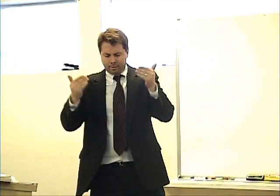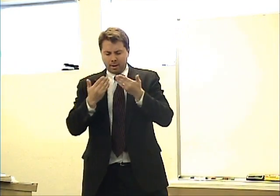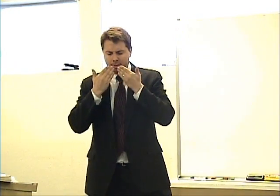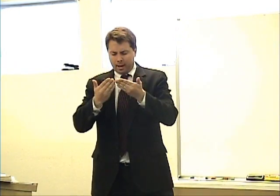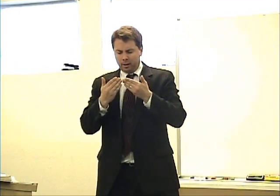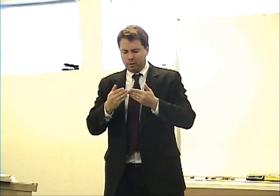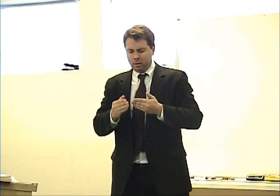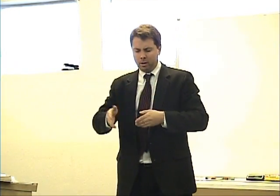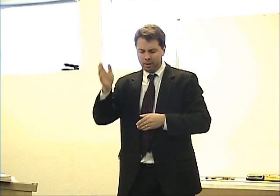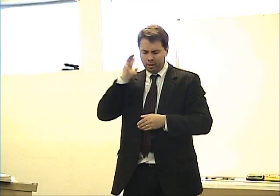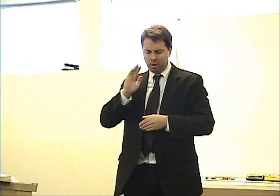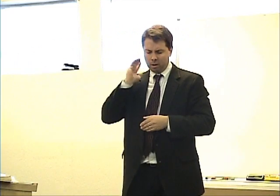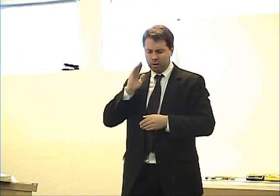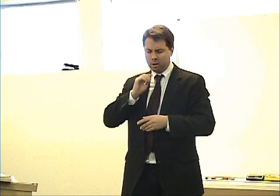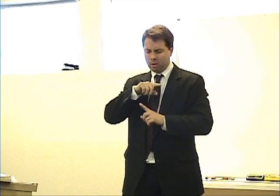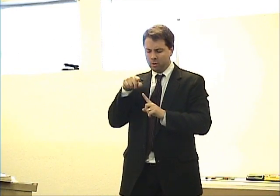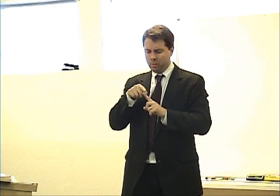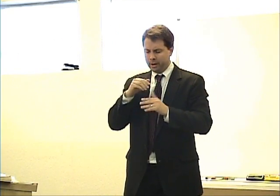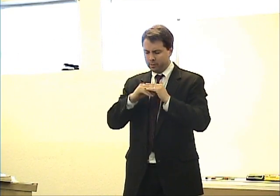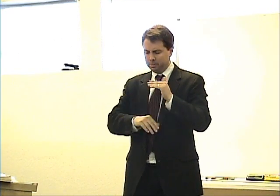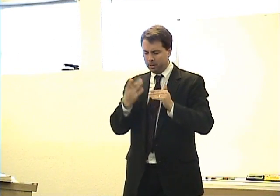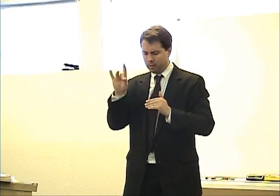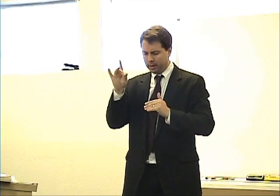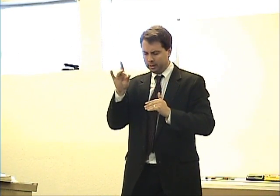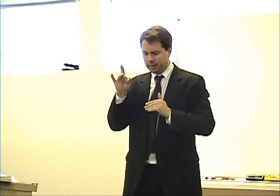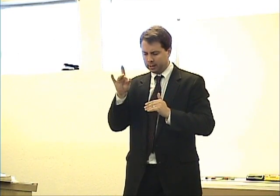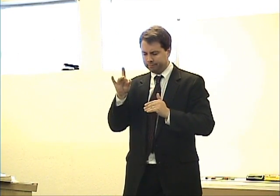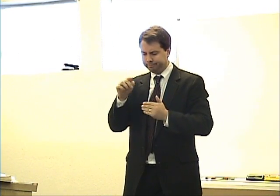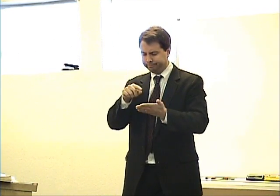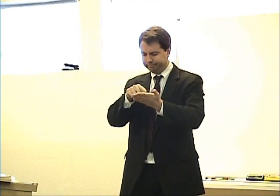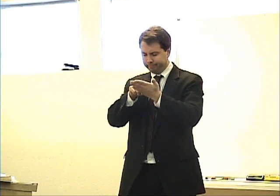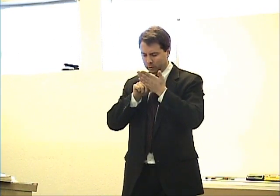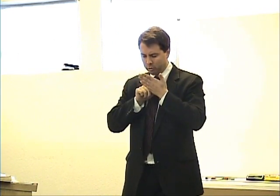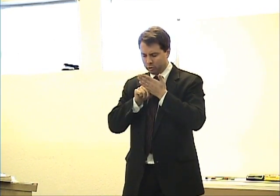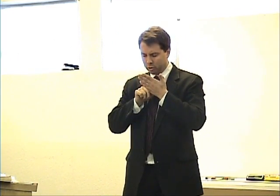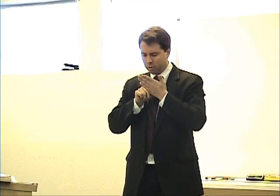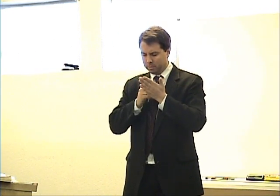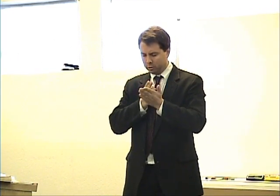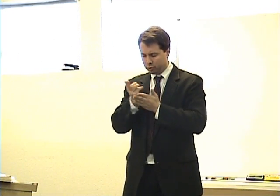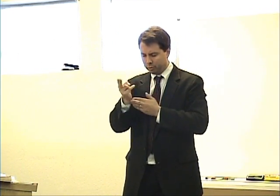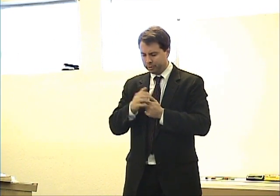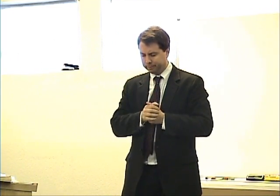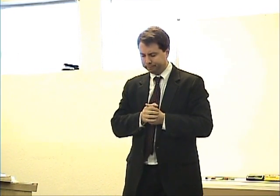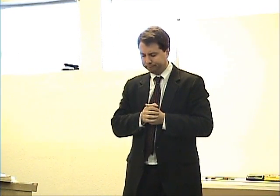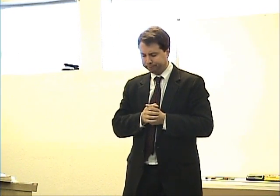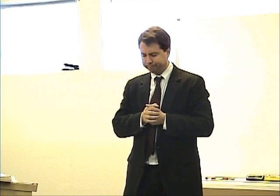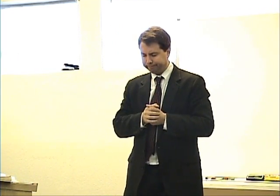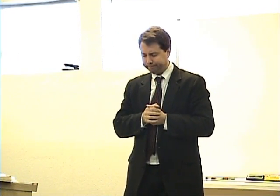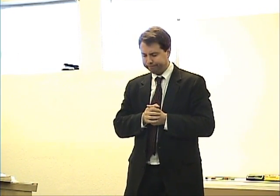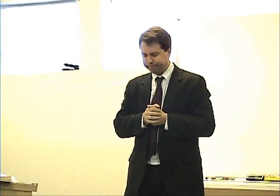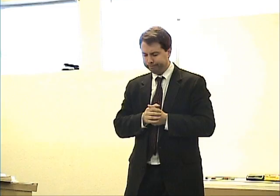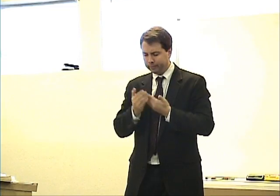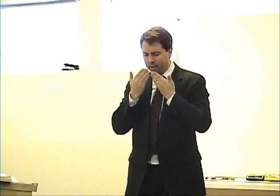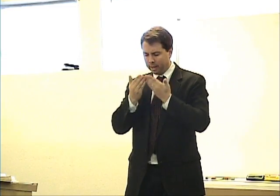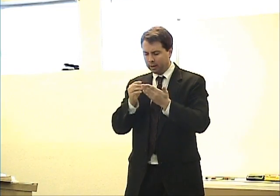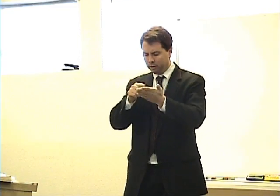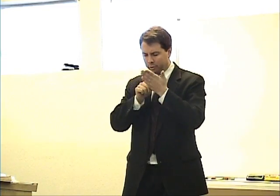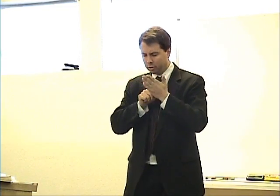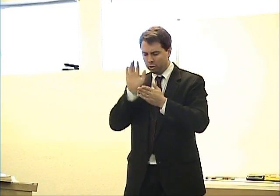heaven, I thank you that long ago, when I was below 18, you showed me truth. Thank you for showing me